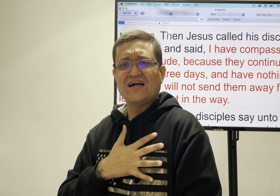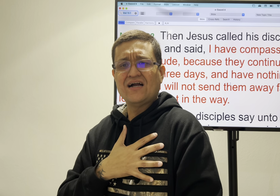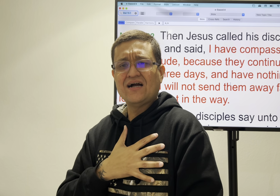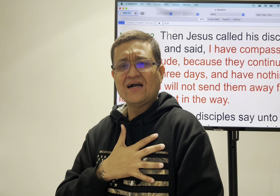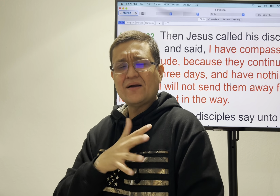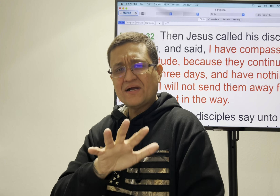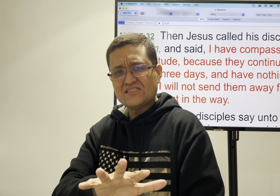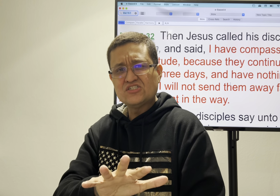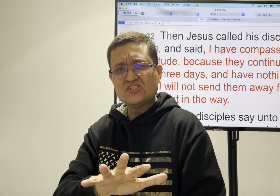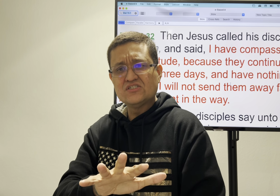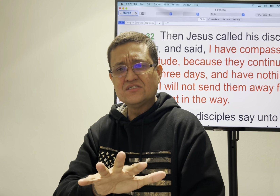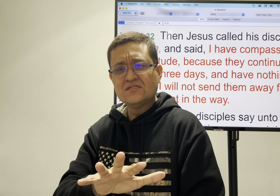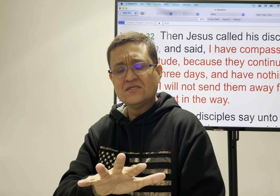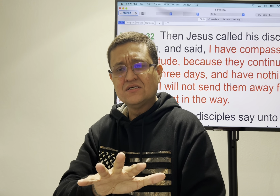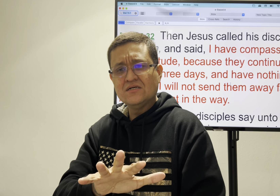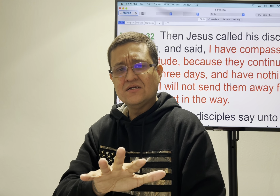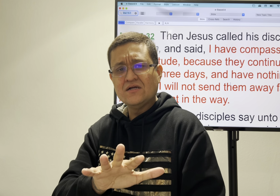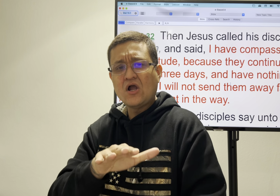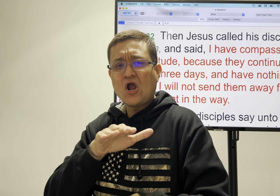I have compassion